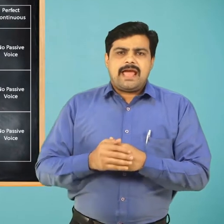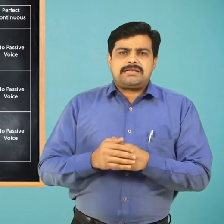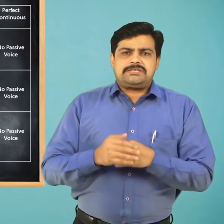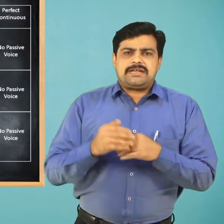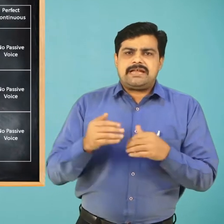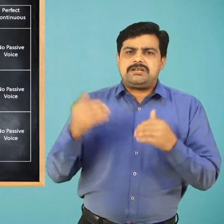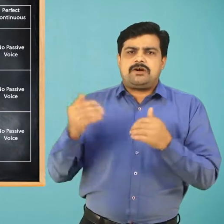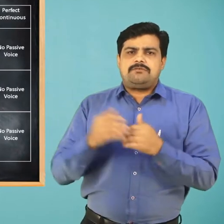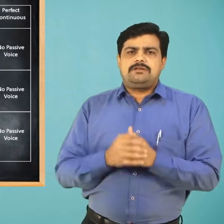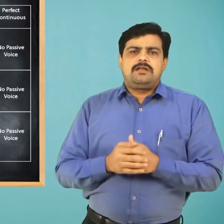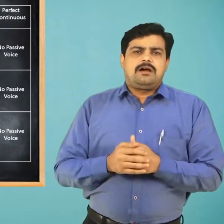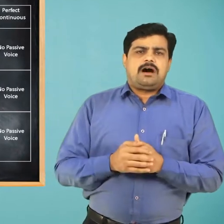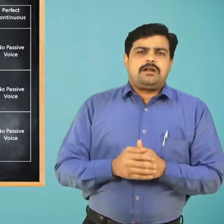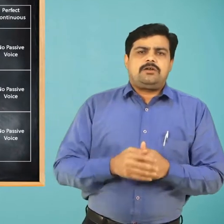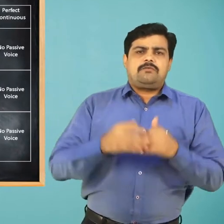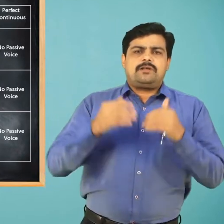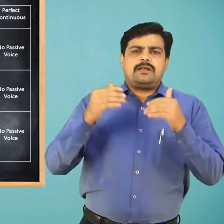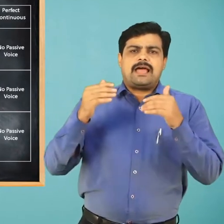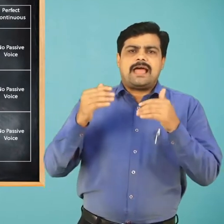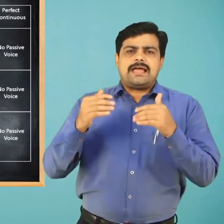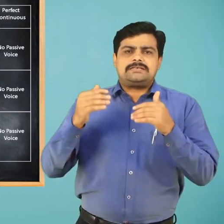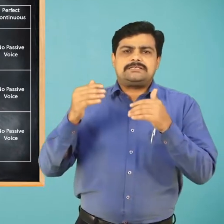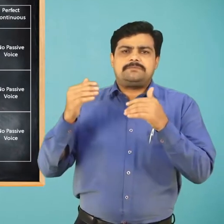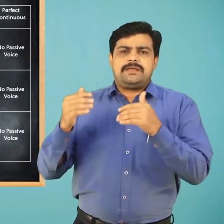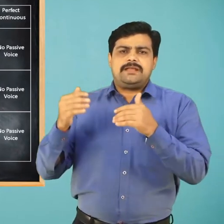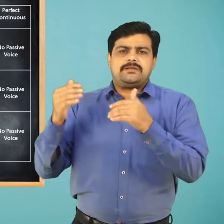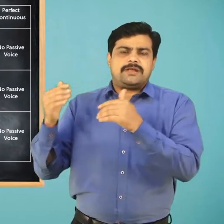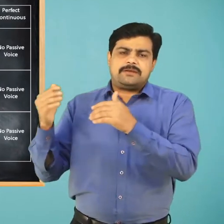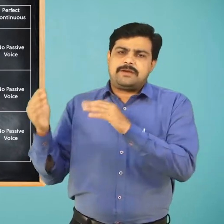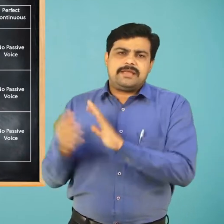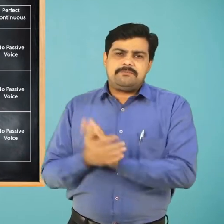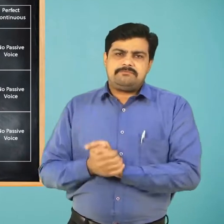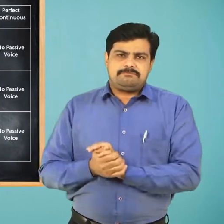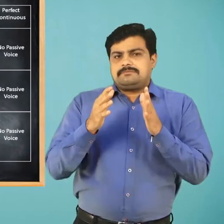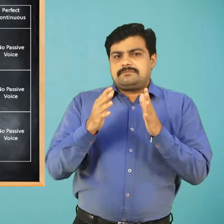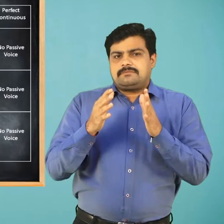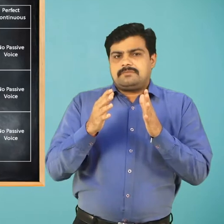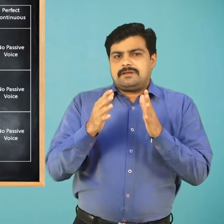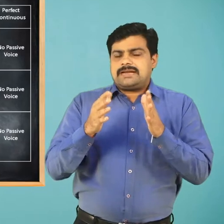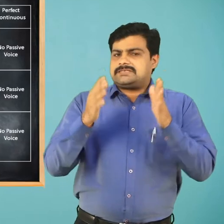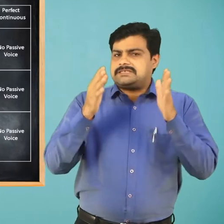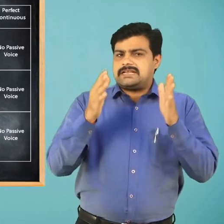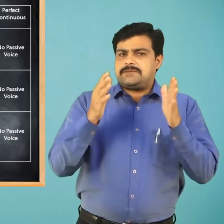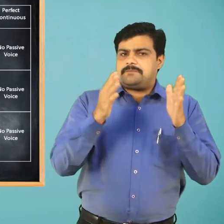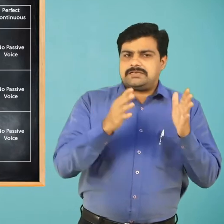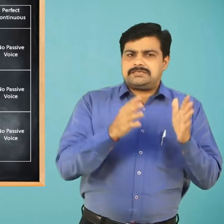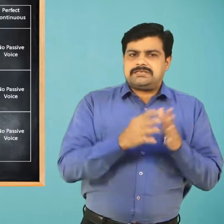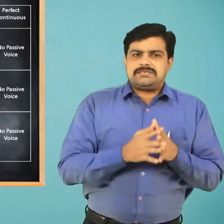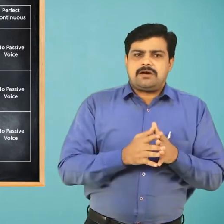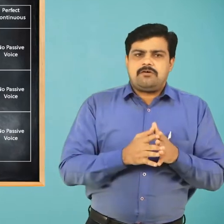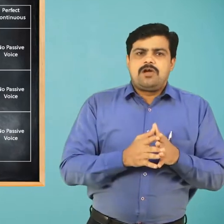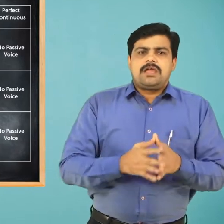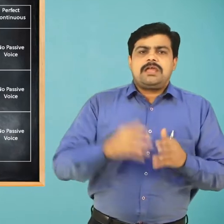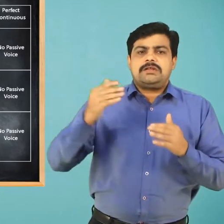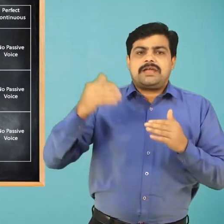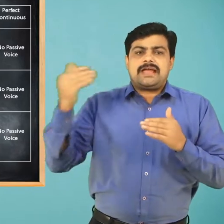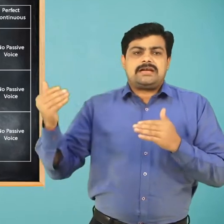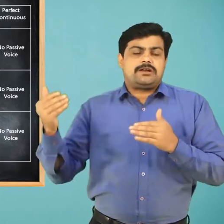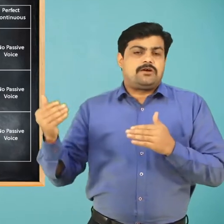has read a novel has been read by him. Let's take the past tense now. He read a